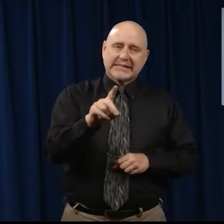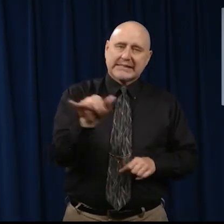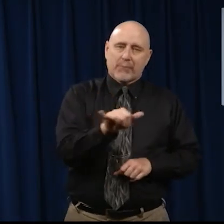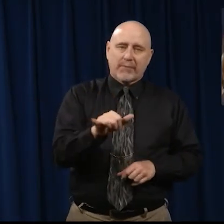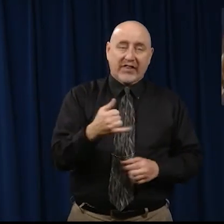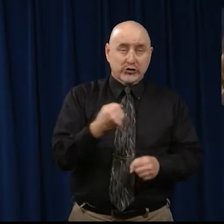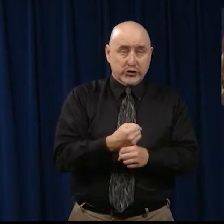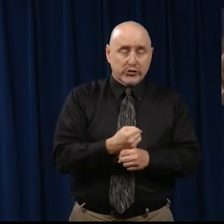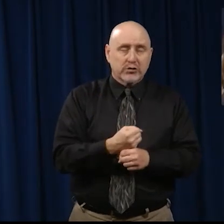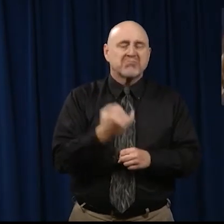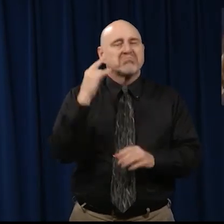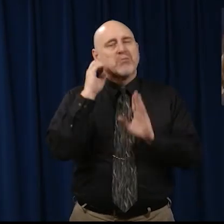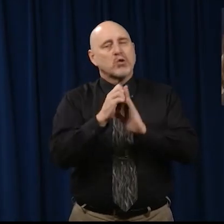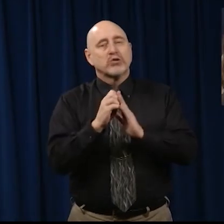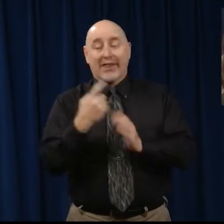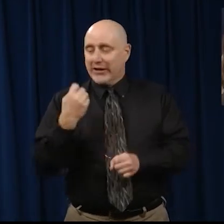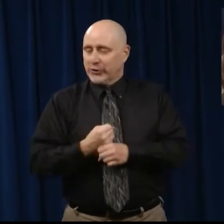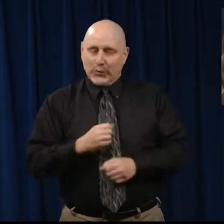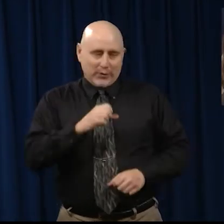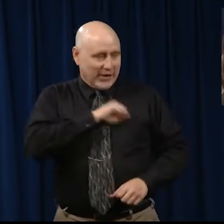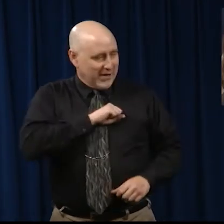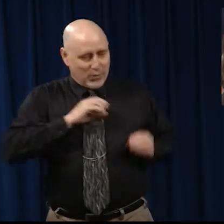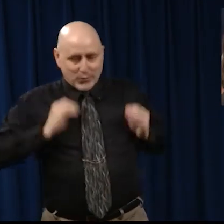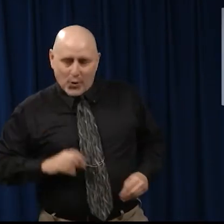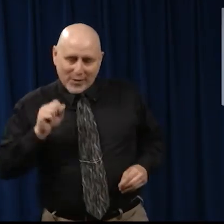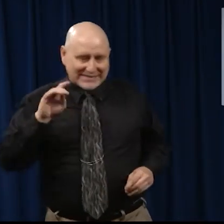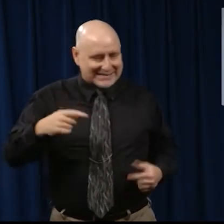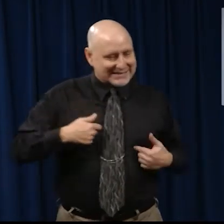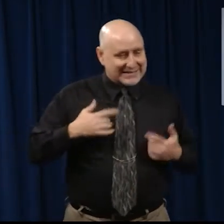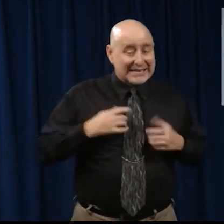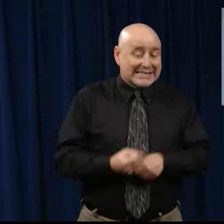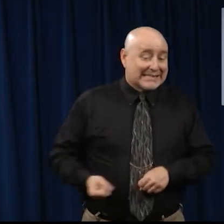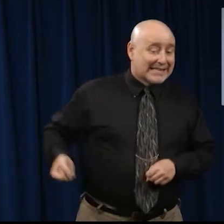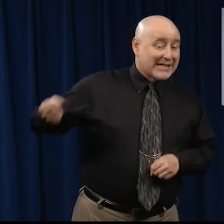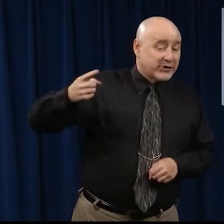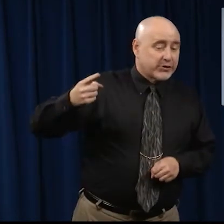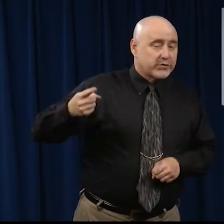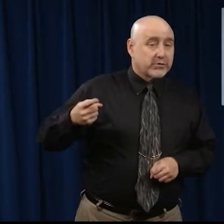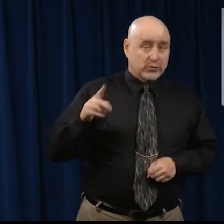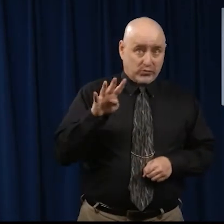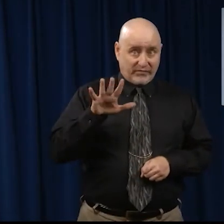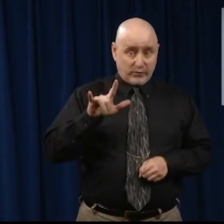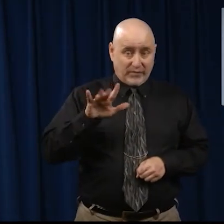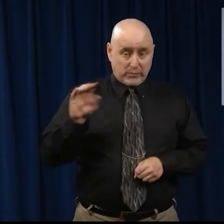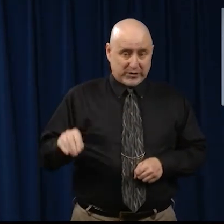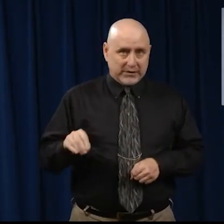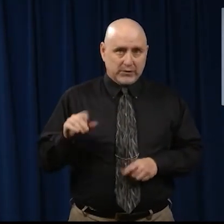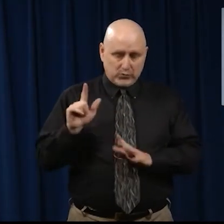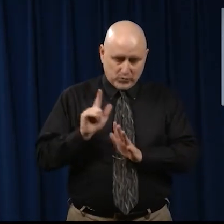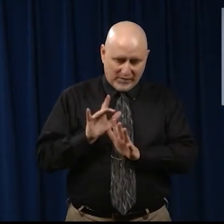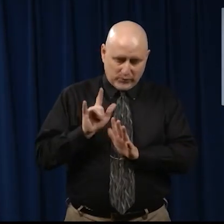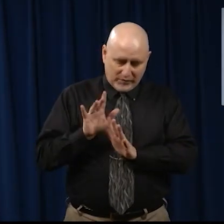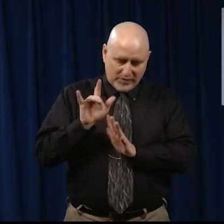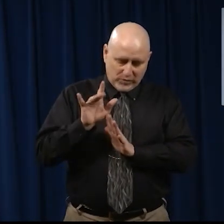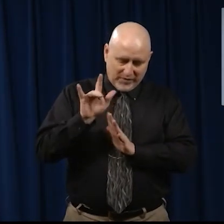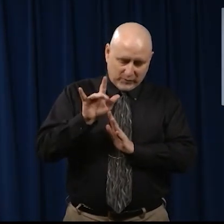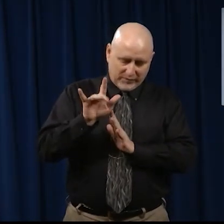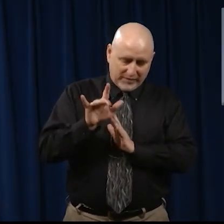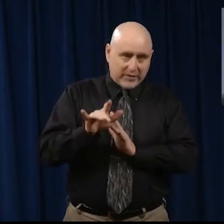transmitted disease this year. Now let's say you make it through this year and you don't get one. Next year, you've got the same chance. So every single year, January